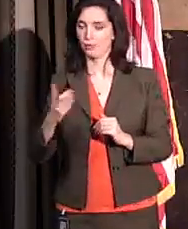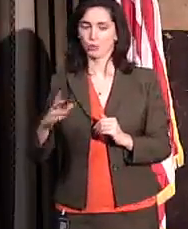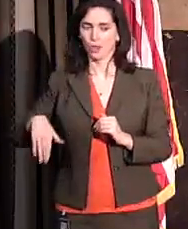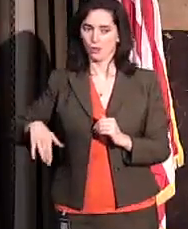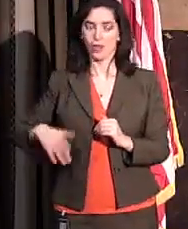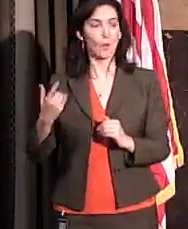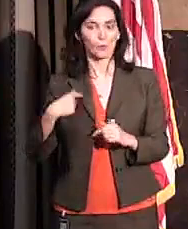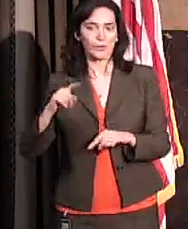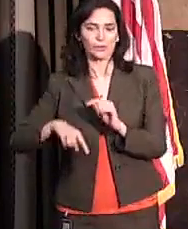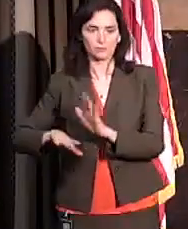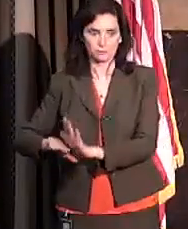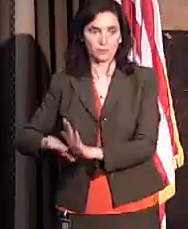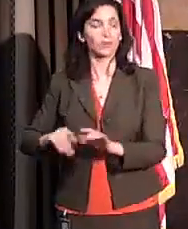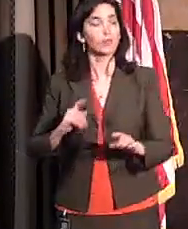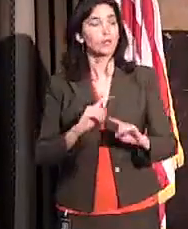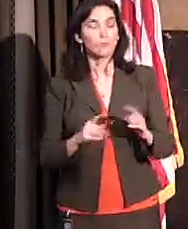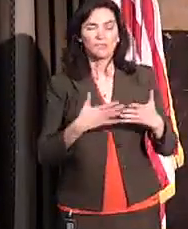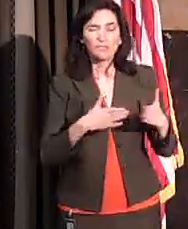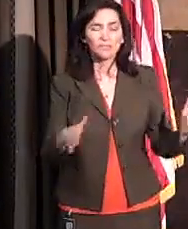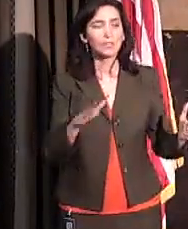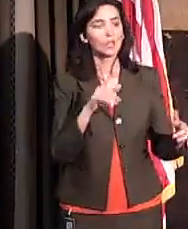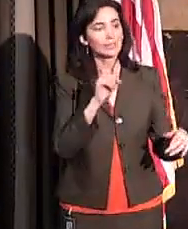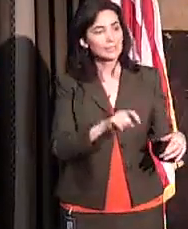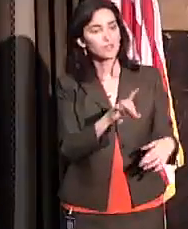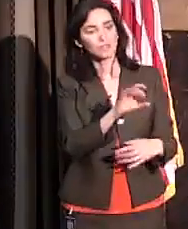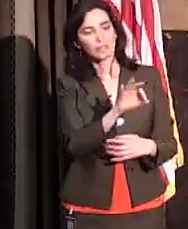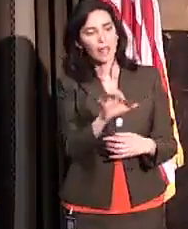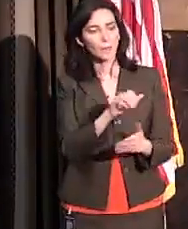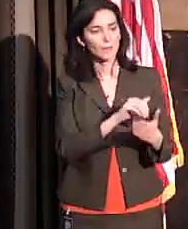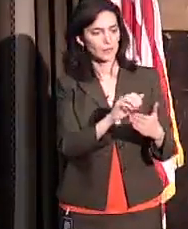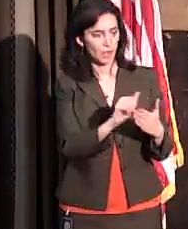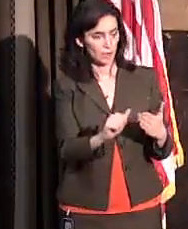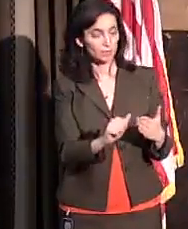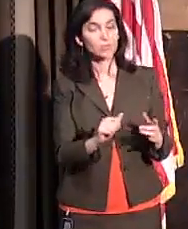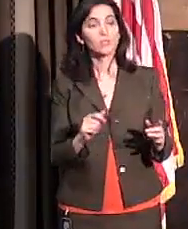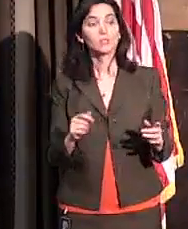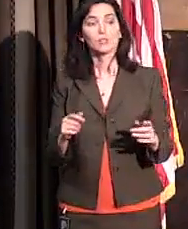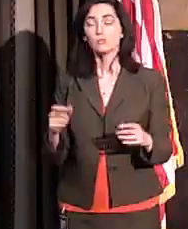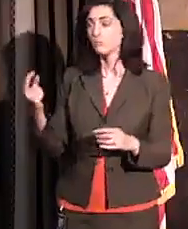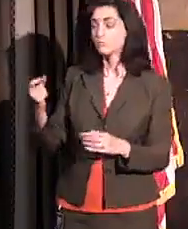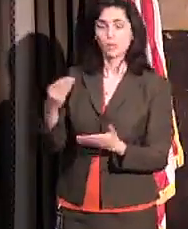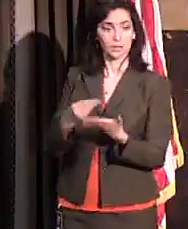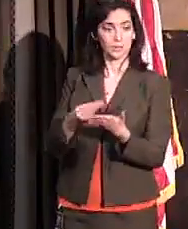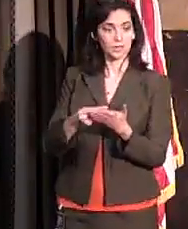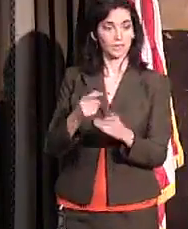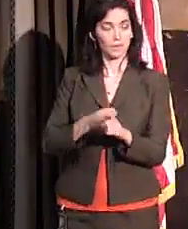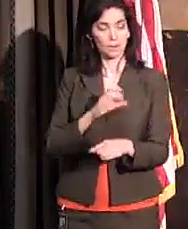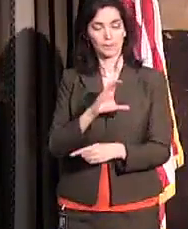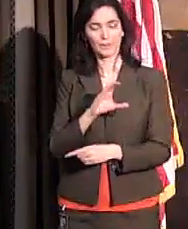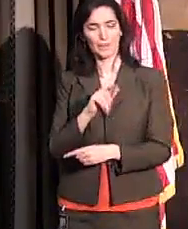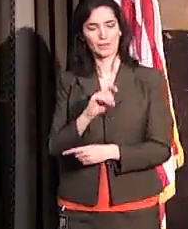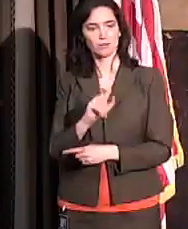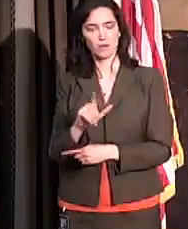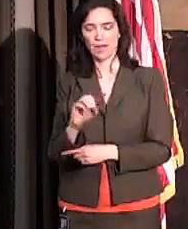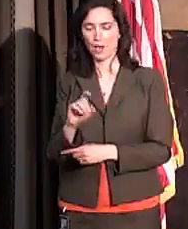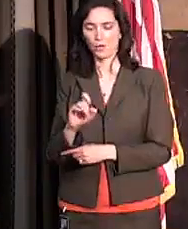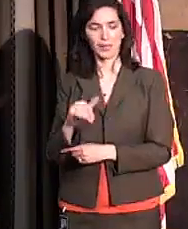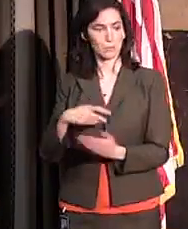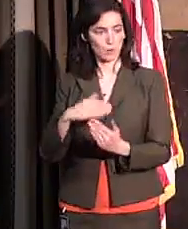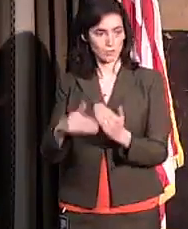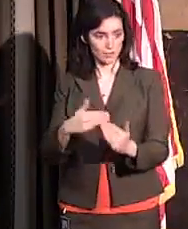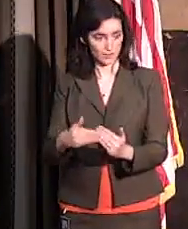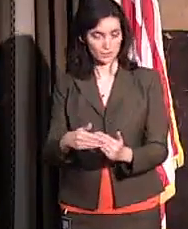capacity. But by doing what we currently have in capital outlay through the capital outlay process, bringing this $300 million to bear